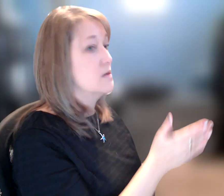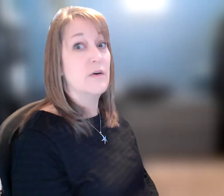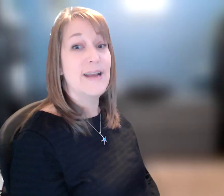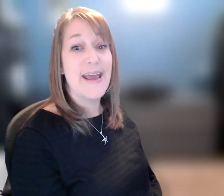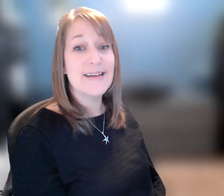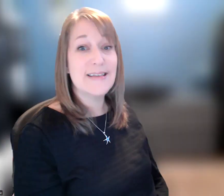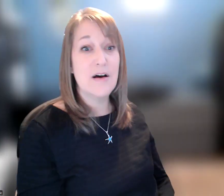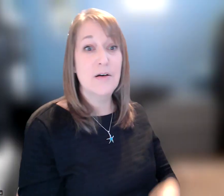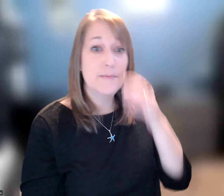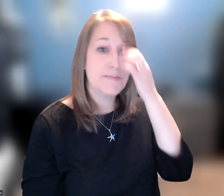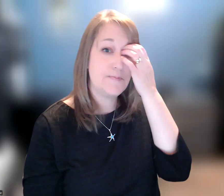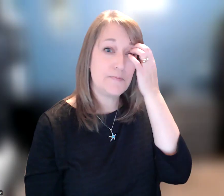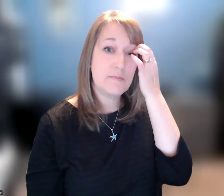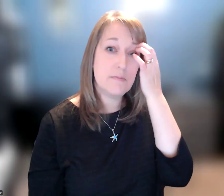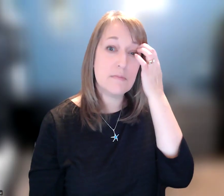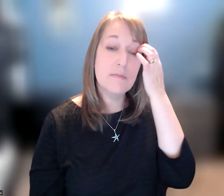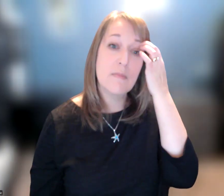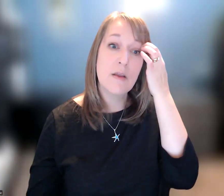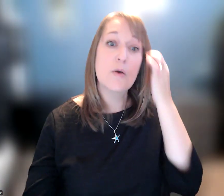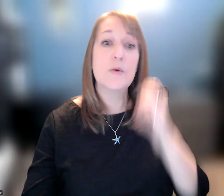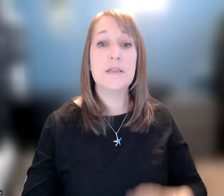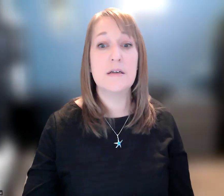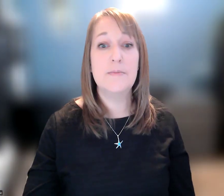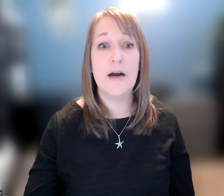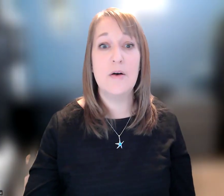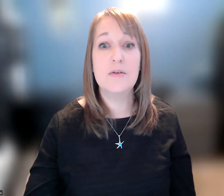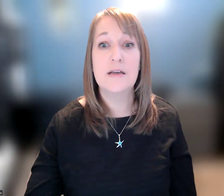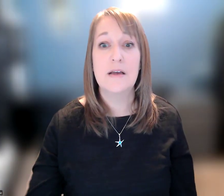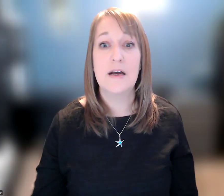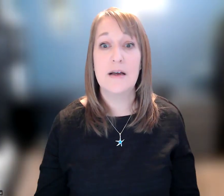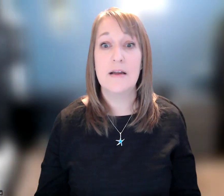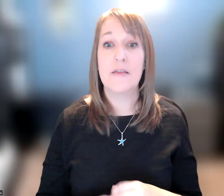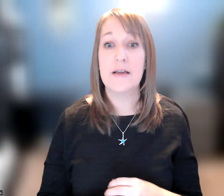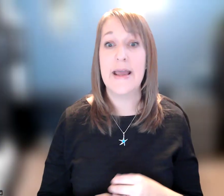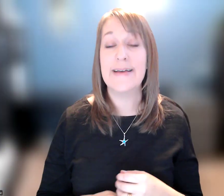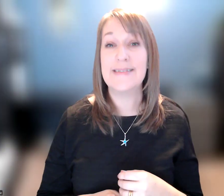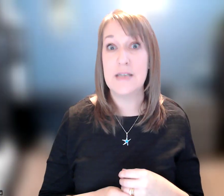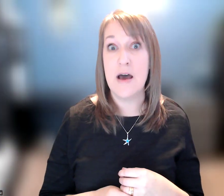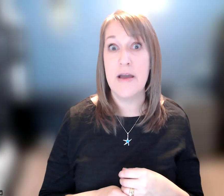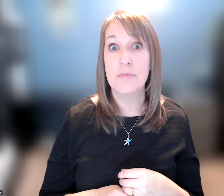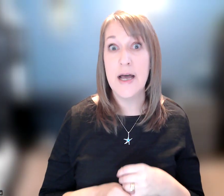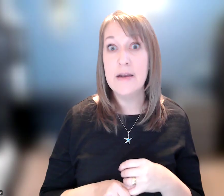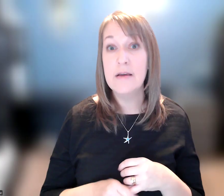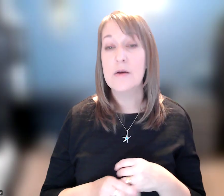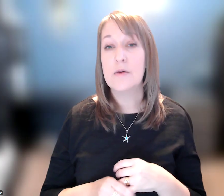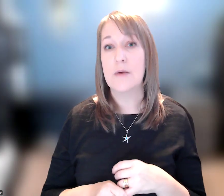So in ASL, we talked about the ASL timeline